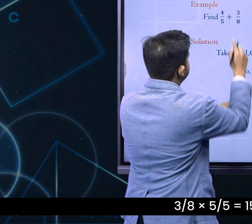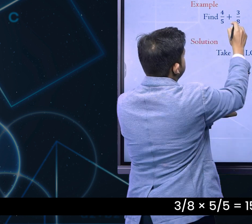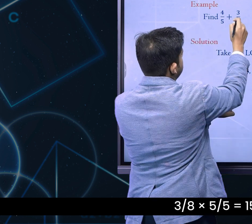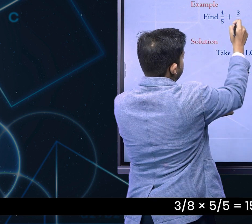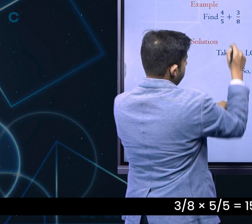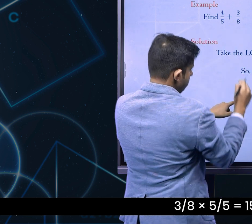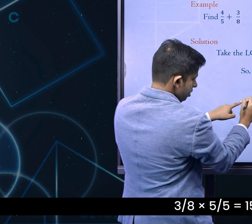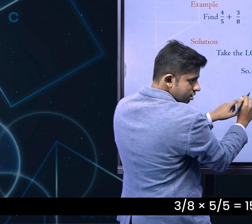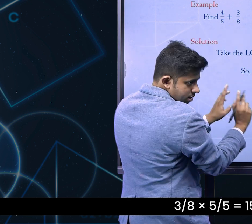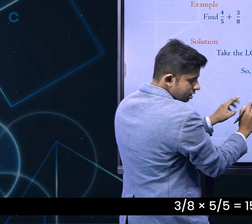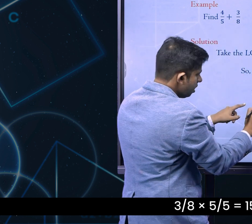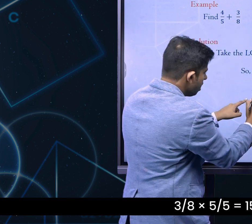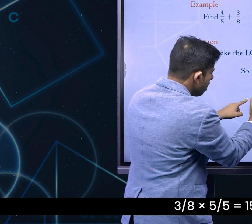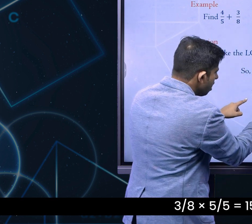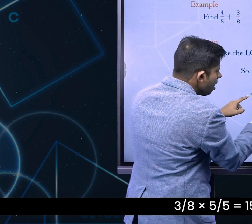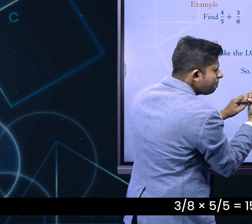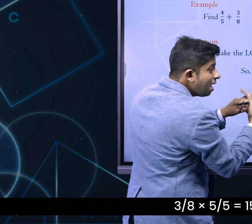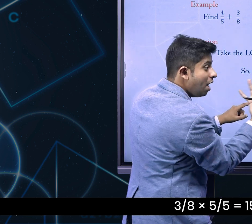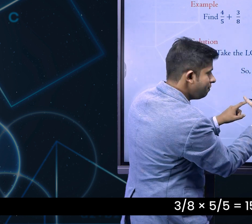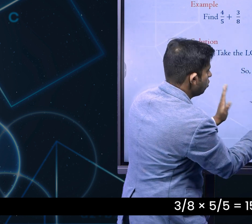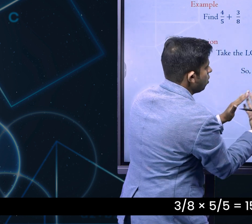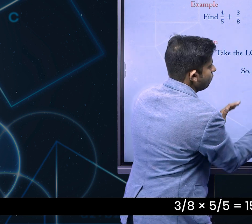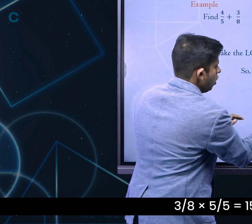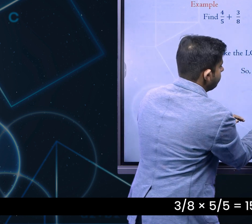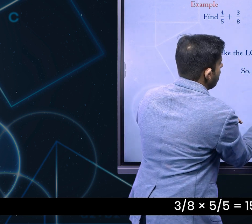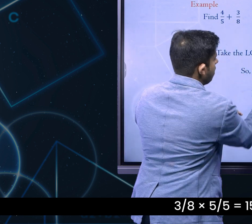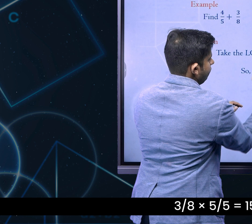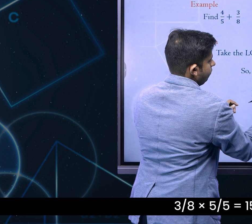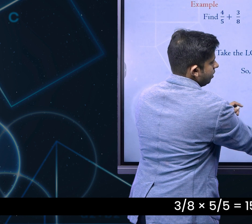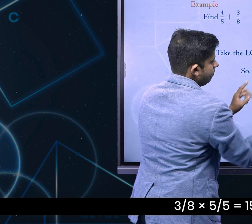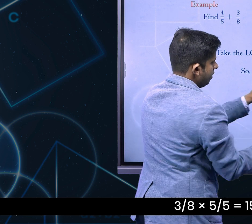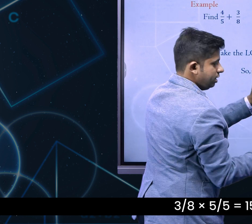3 by 8 into 5 by 5 is equal to 15 by 40.